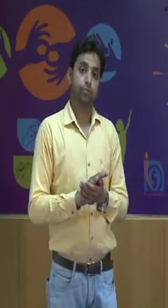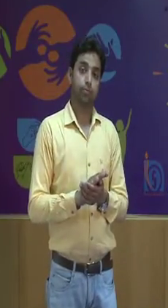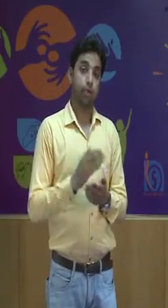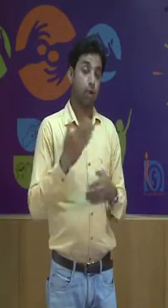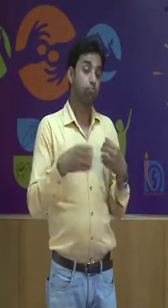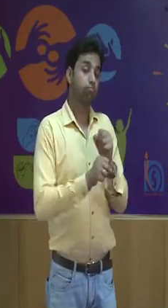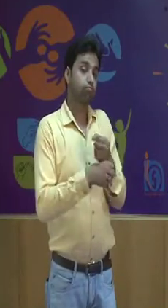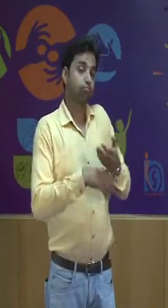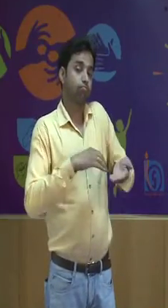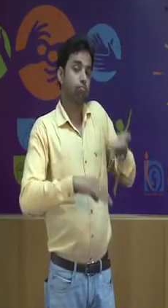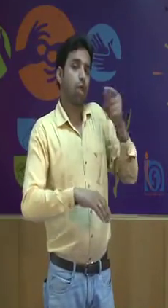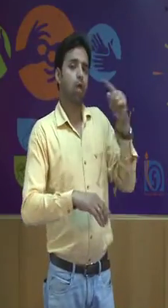became a high officer.